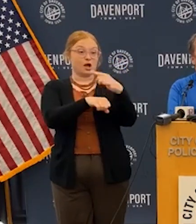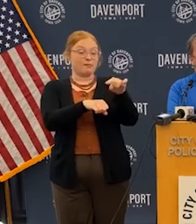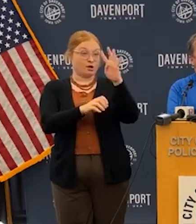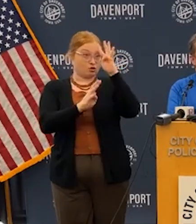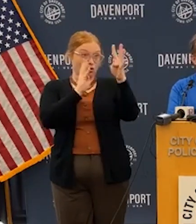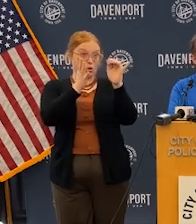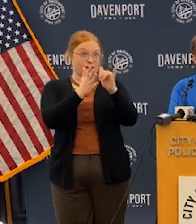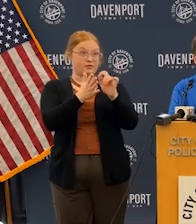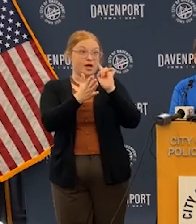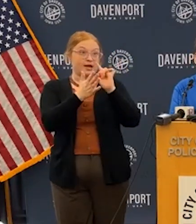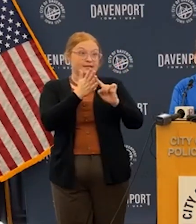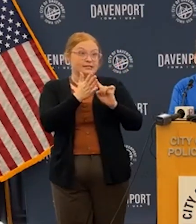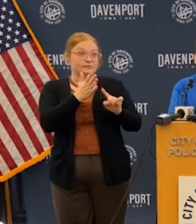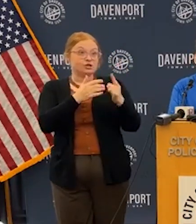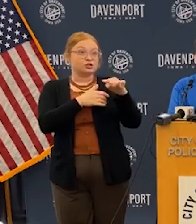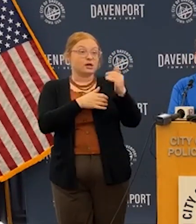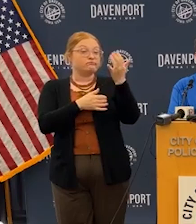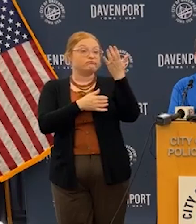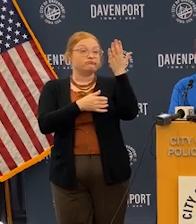checked past